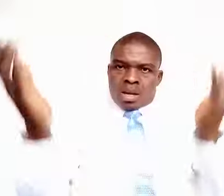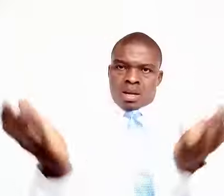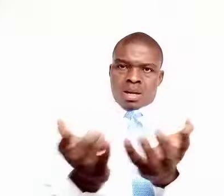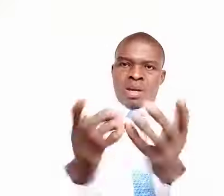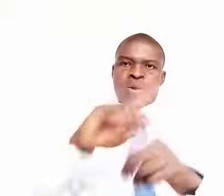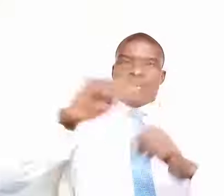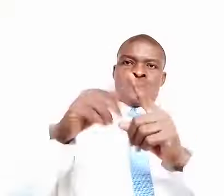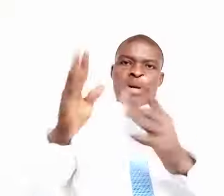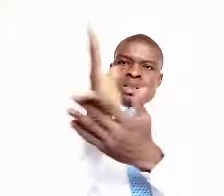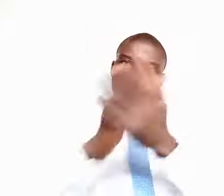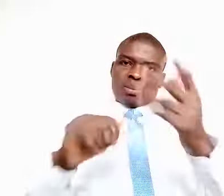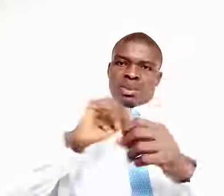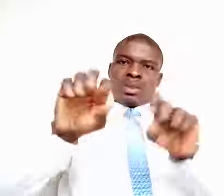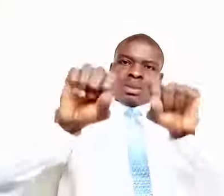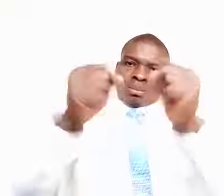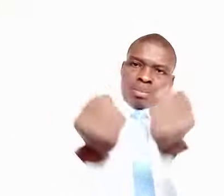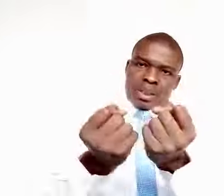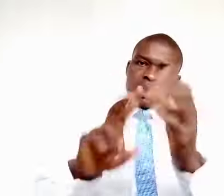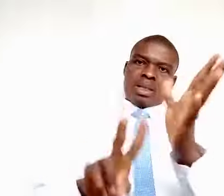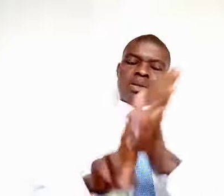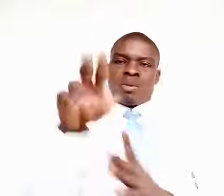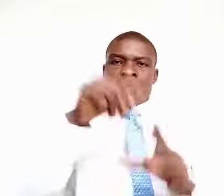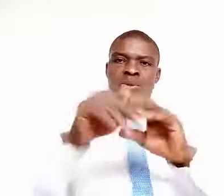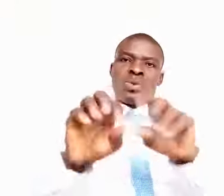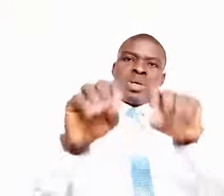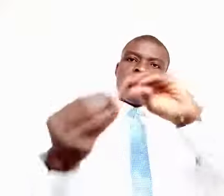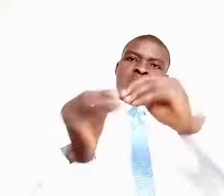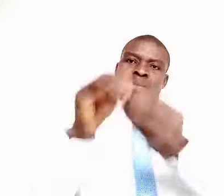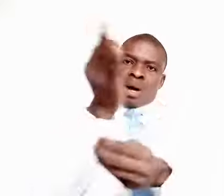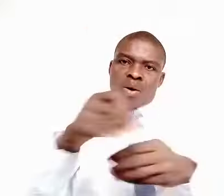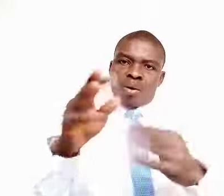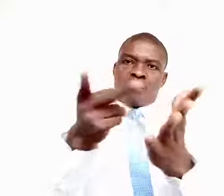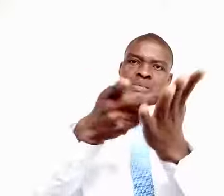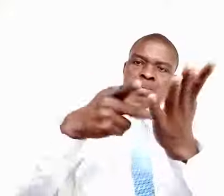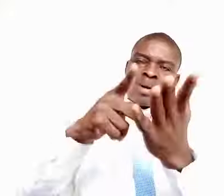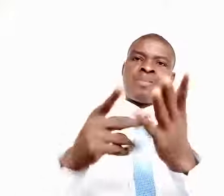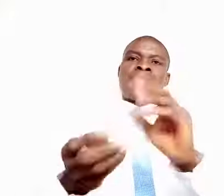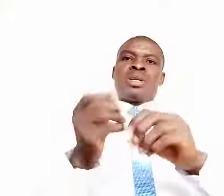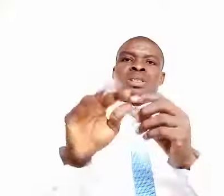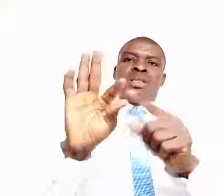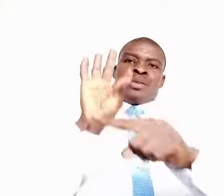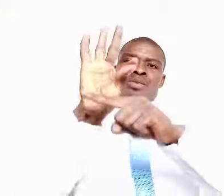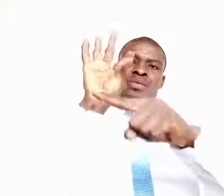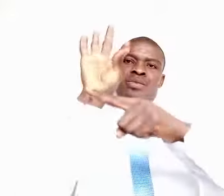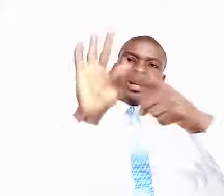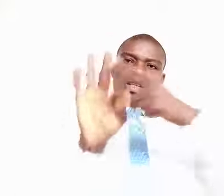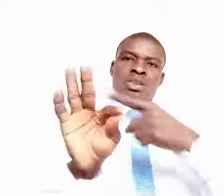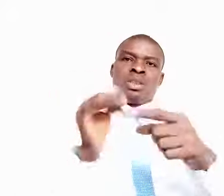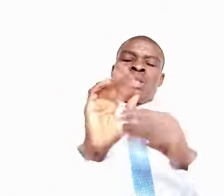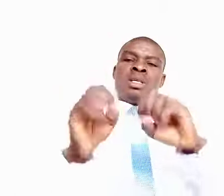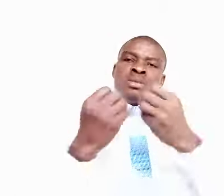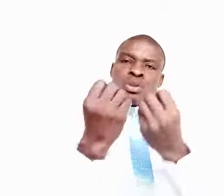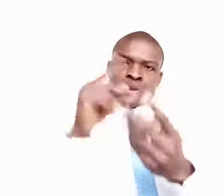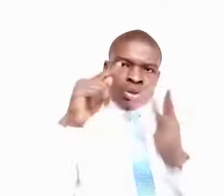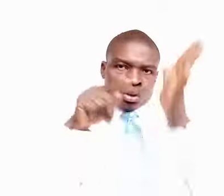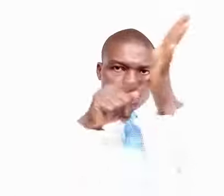up into a number of parts, the fraction shows how many of those parts you have.